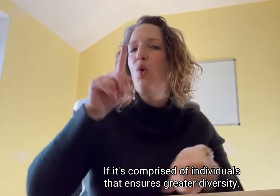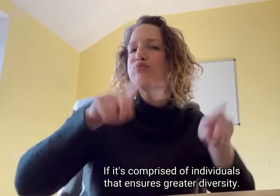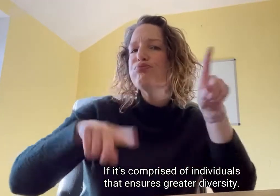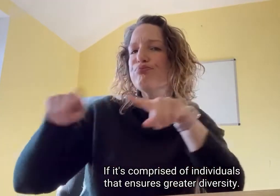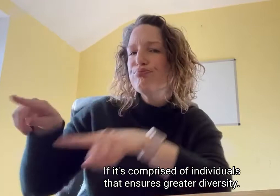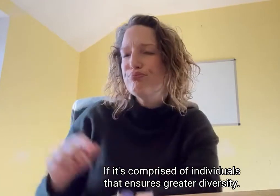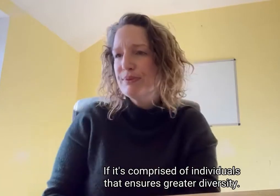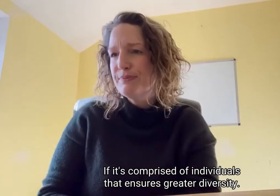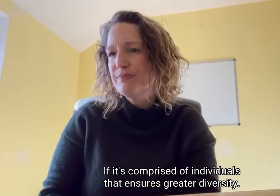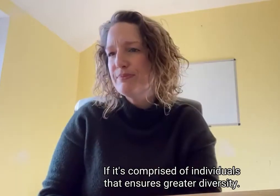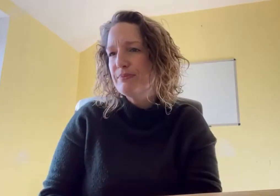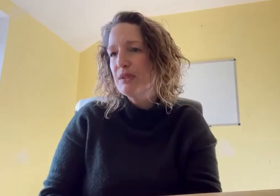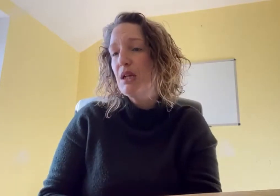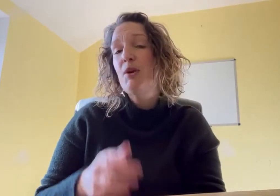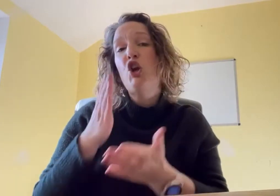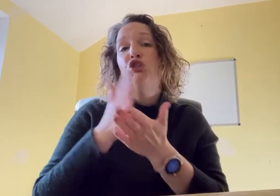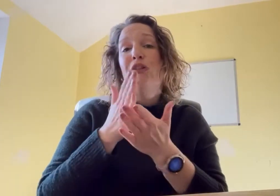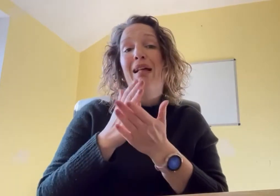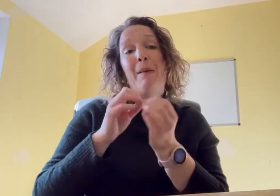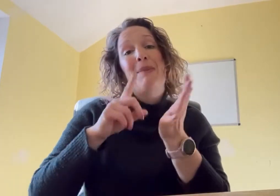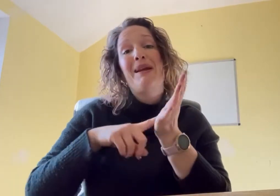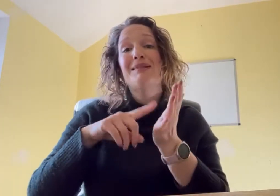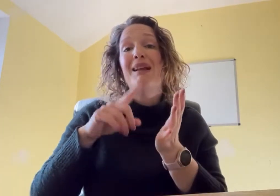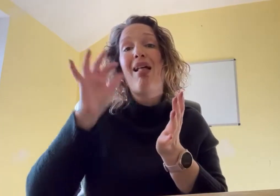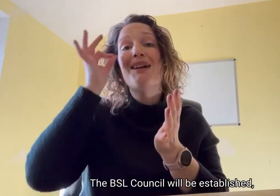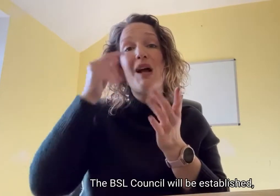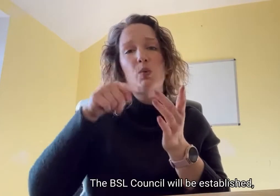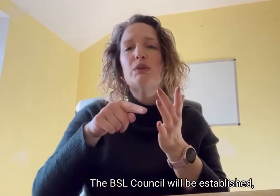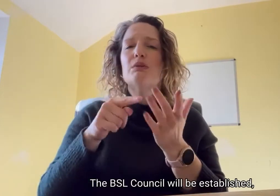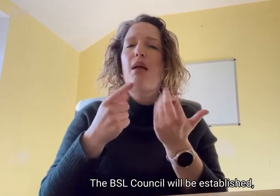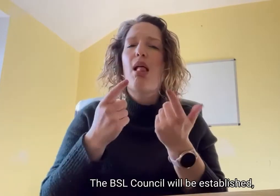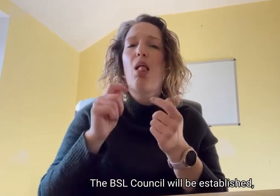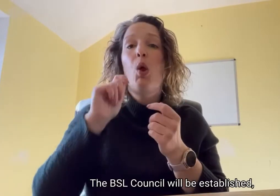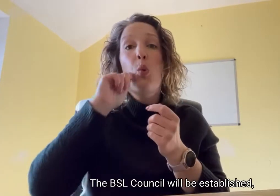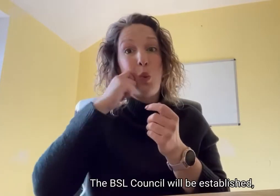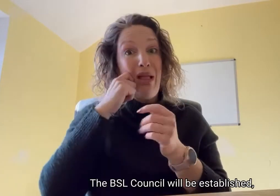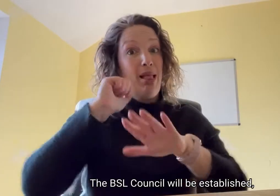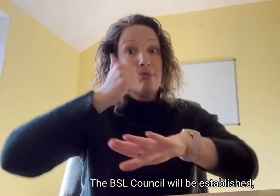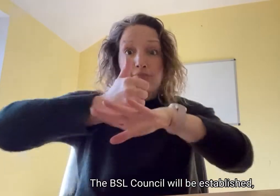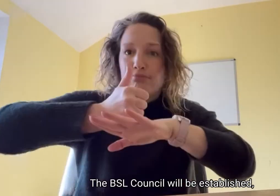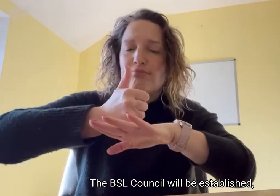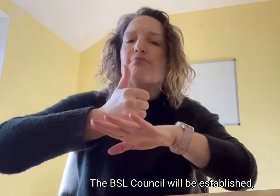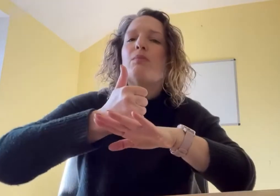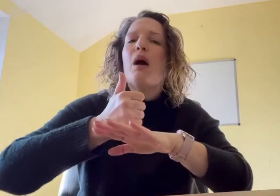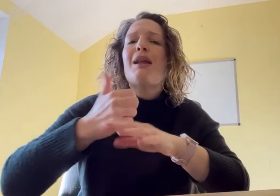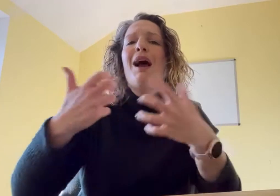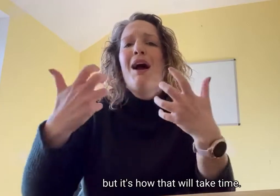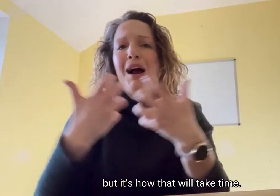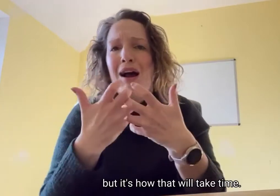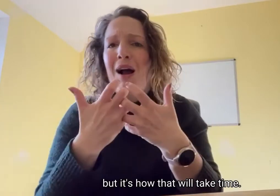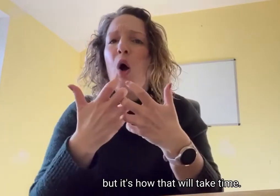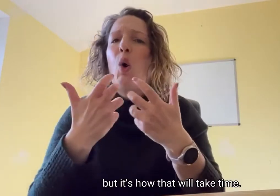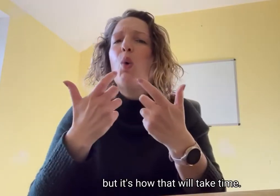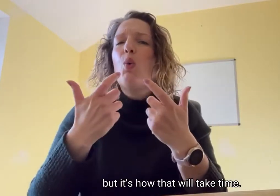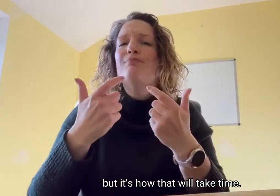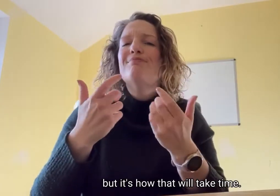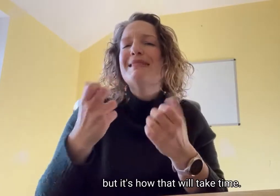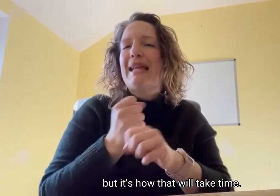greater diversity. The BSL Council will be established, but it's how that will take